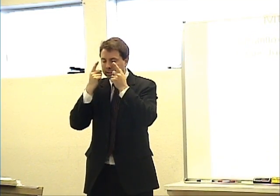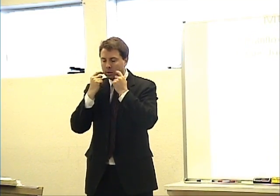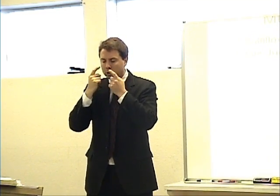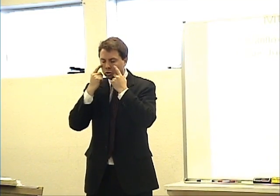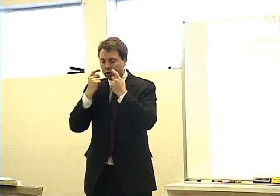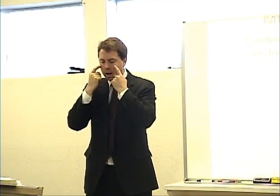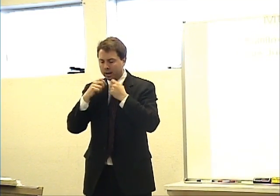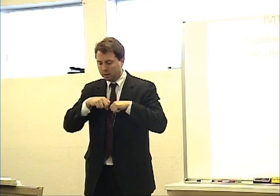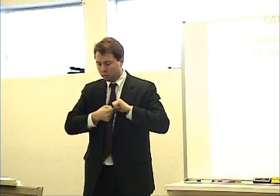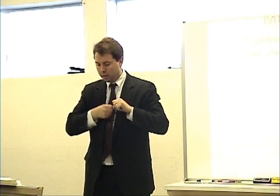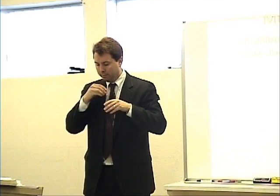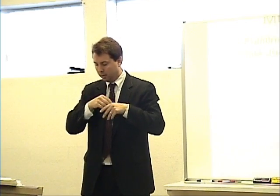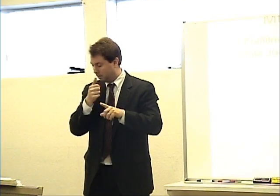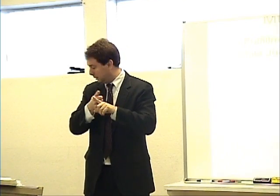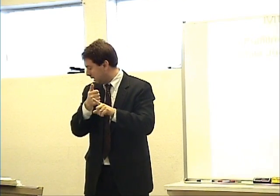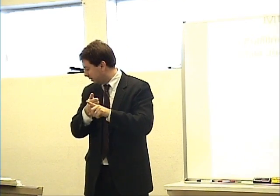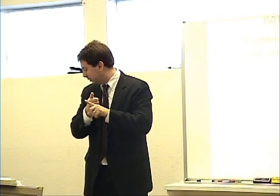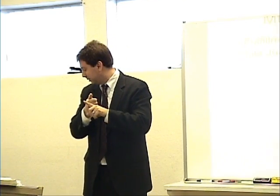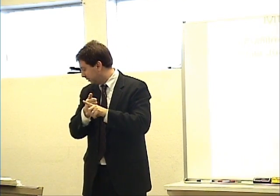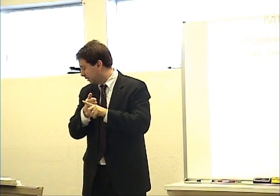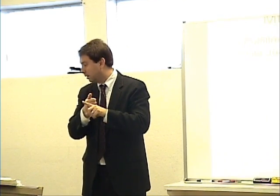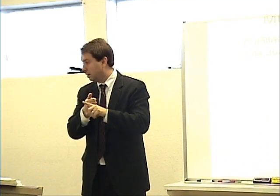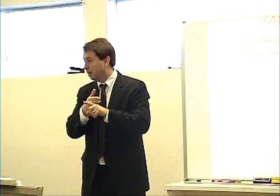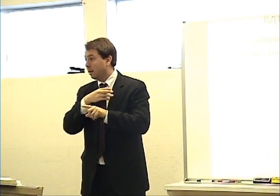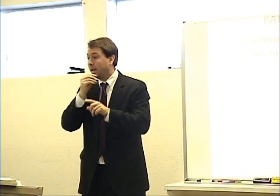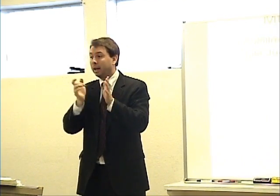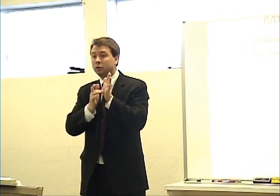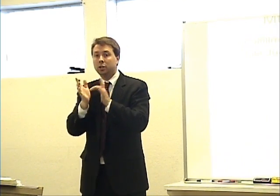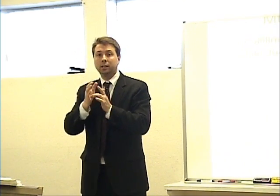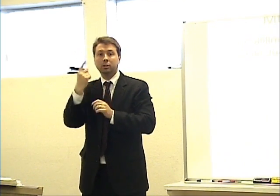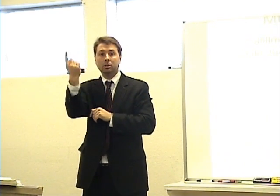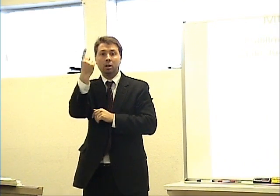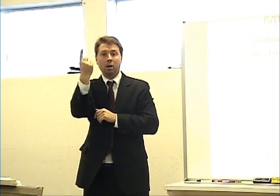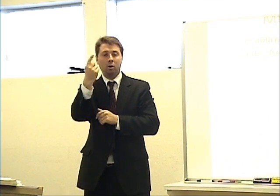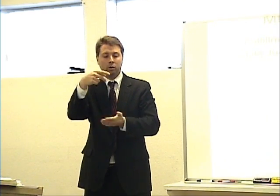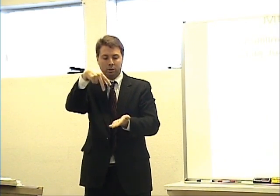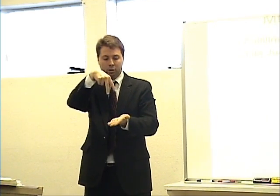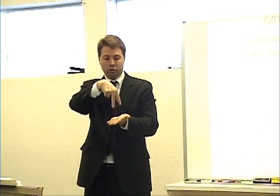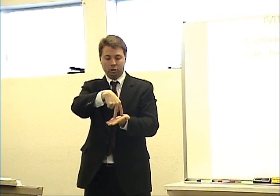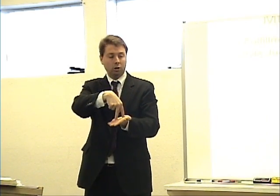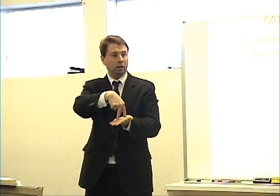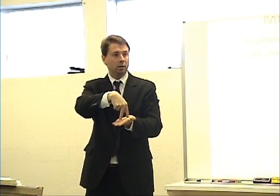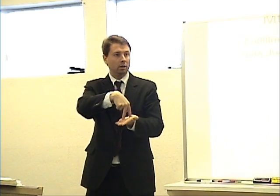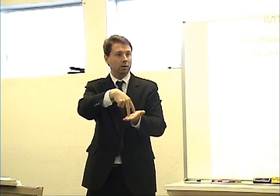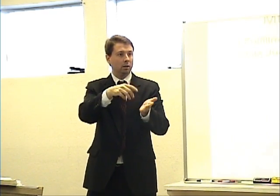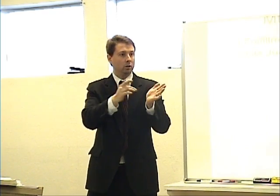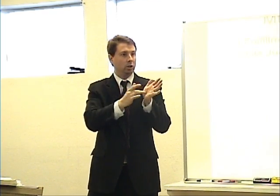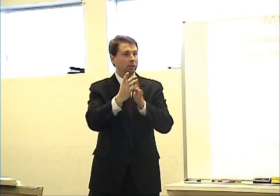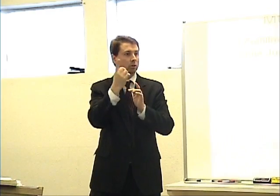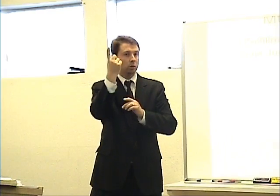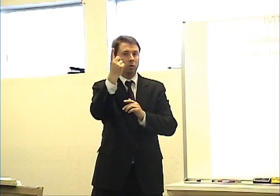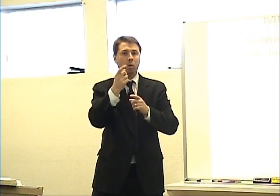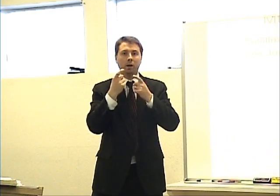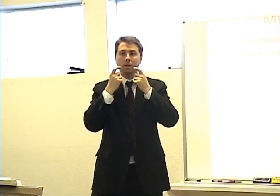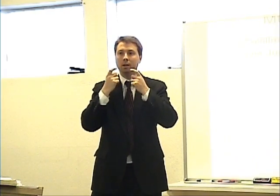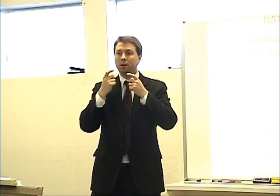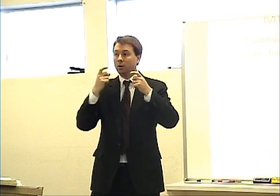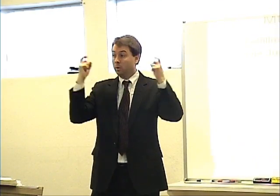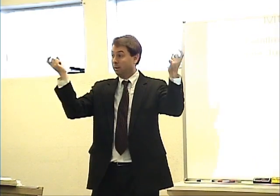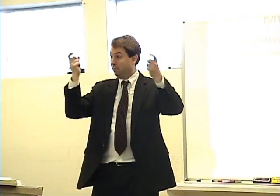he was crying and grieved in himself. And Jesus alone stood. Jesus was the one who had